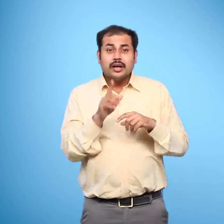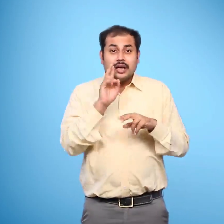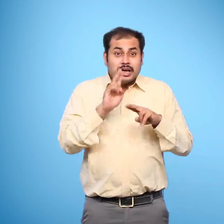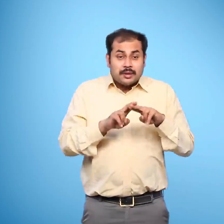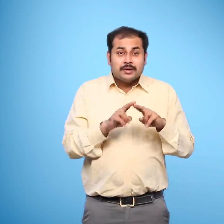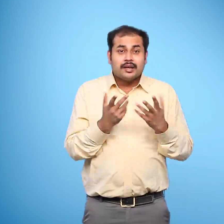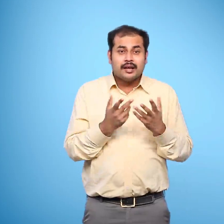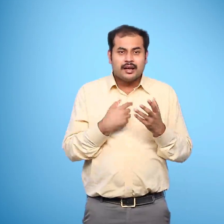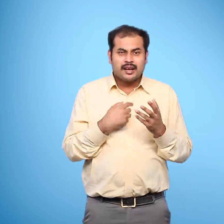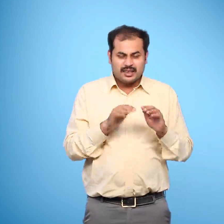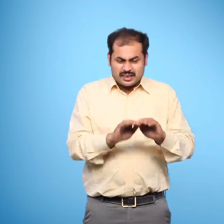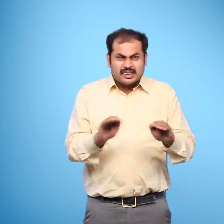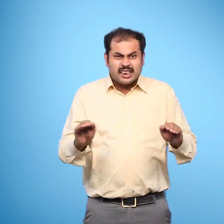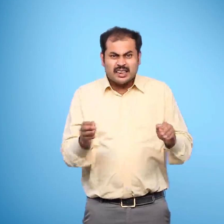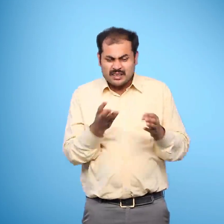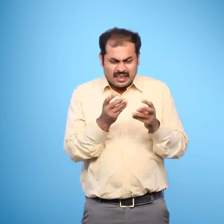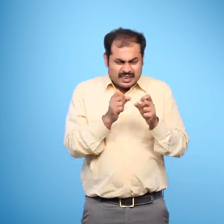If some are not yet able to do so,